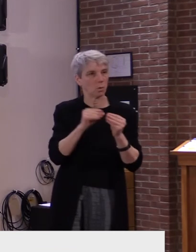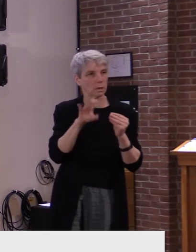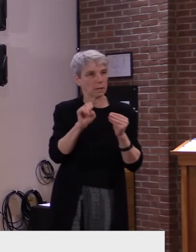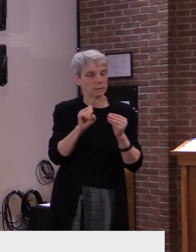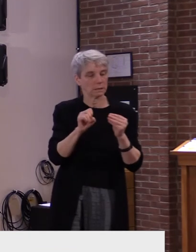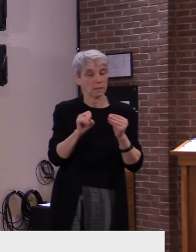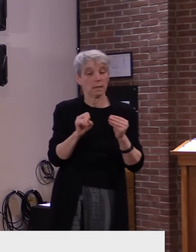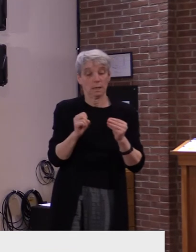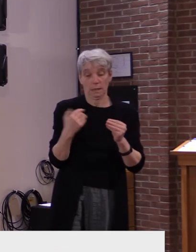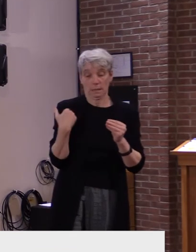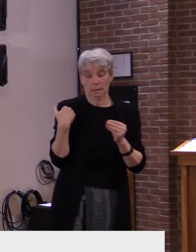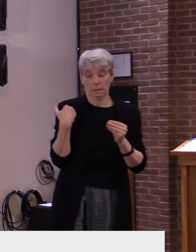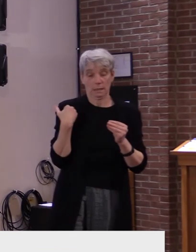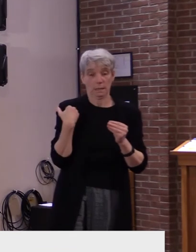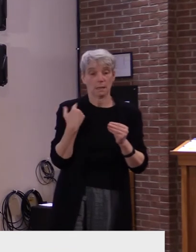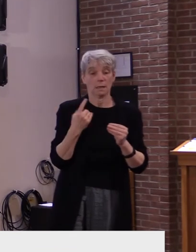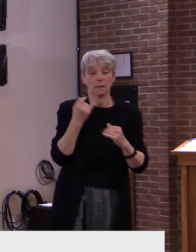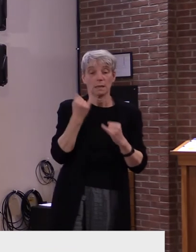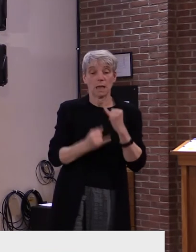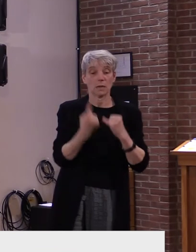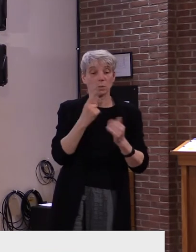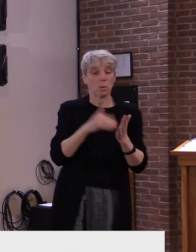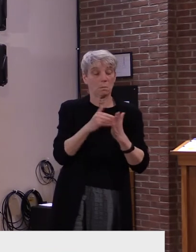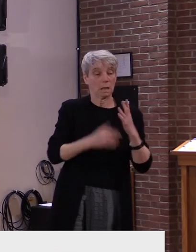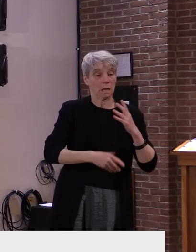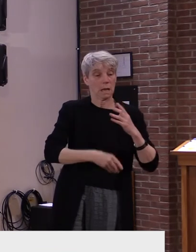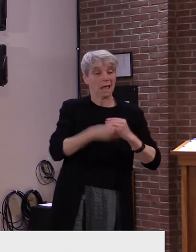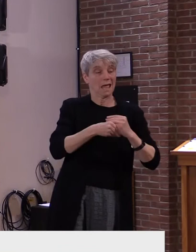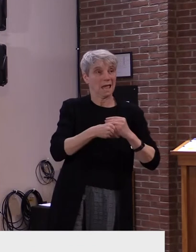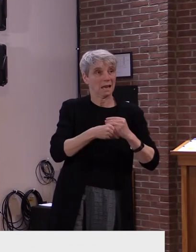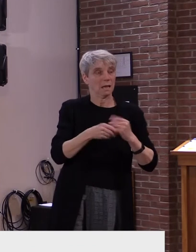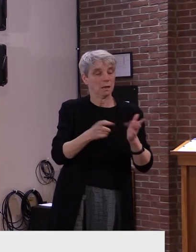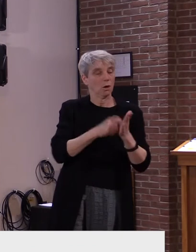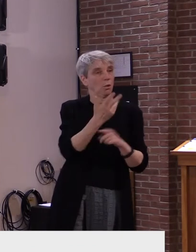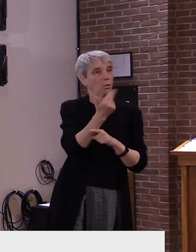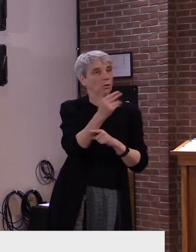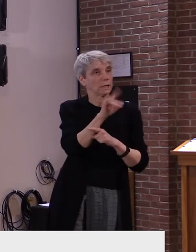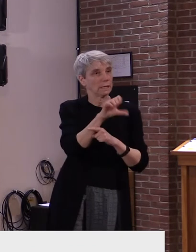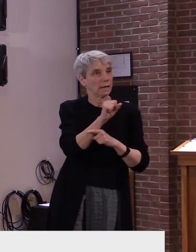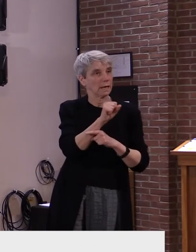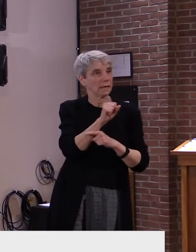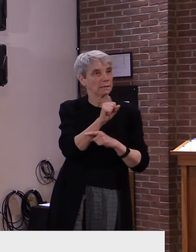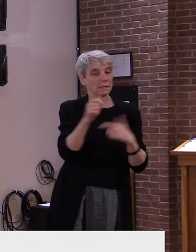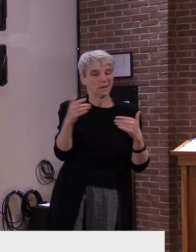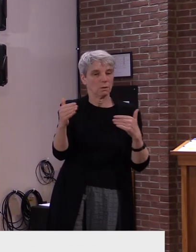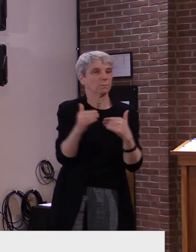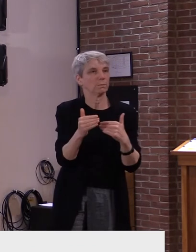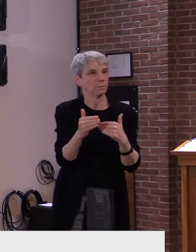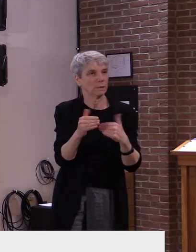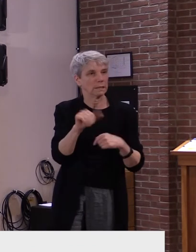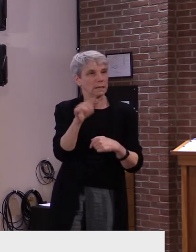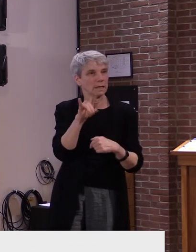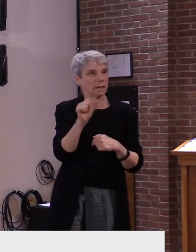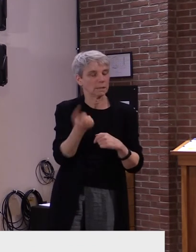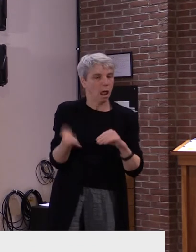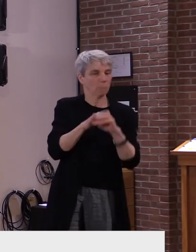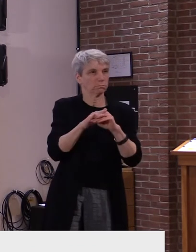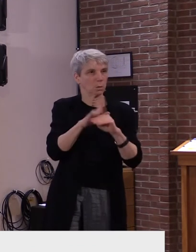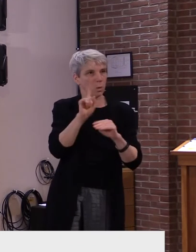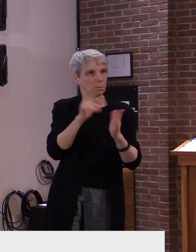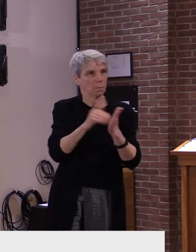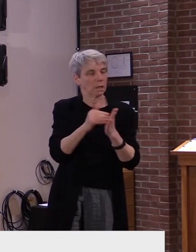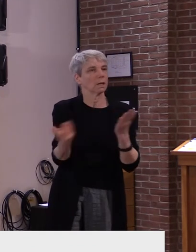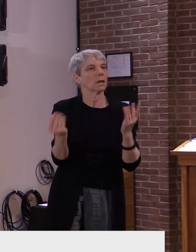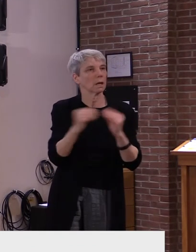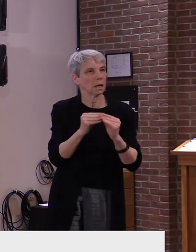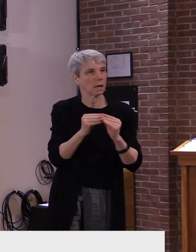which was set over the last million cases of 13 days getting there this time in just 10 days so you can